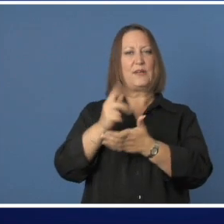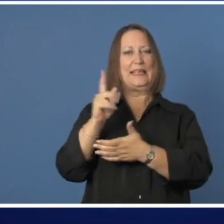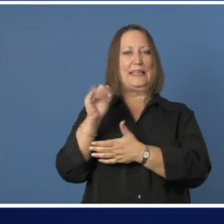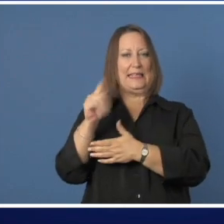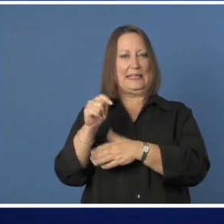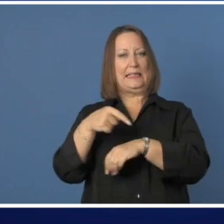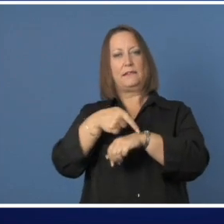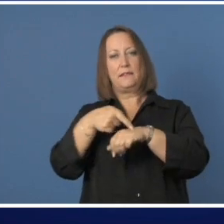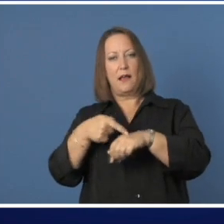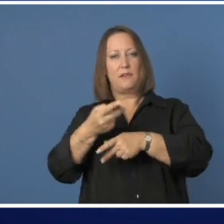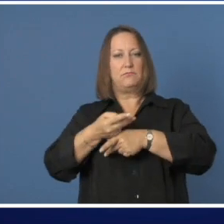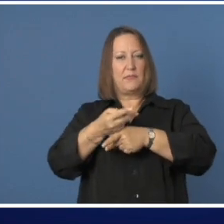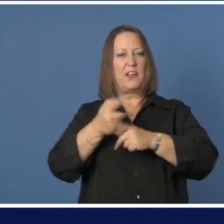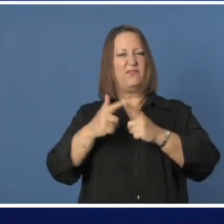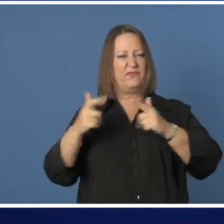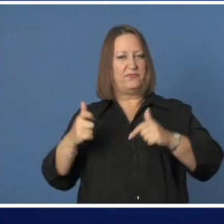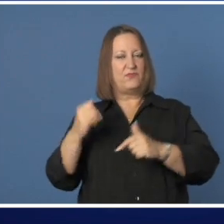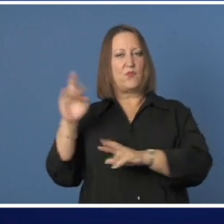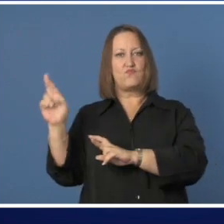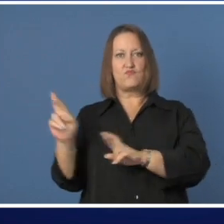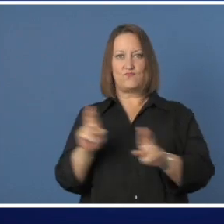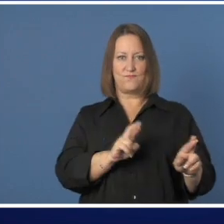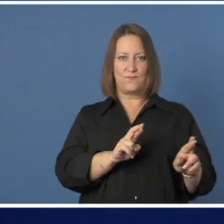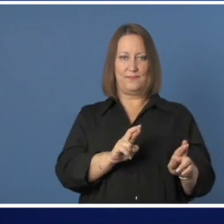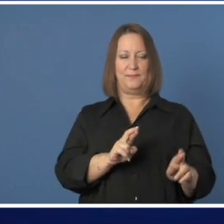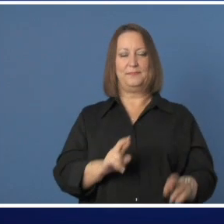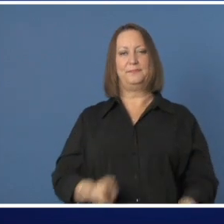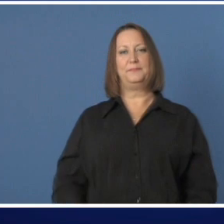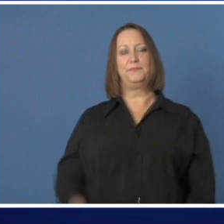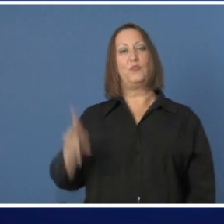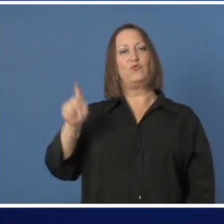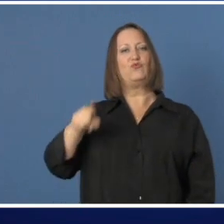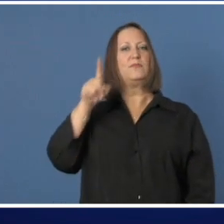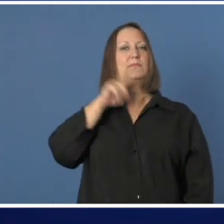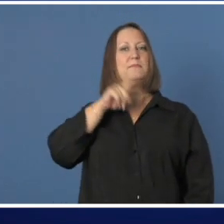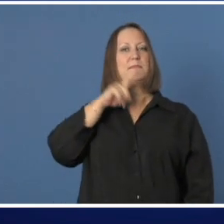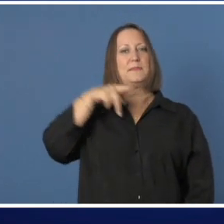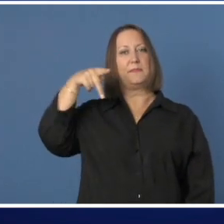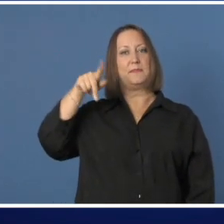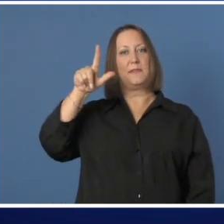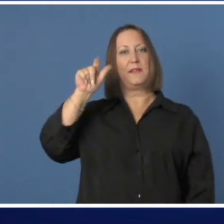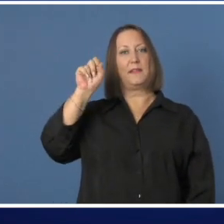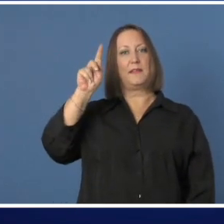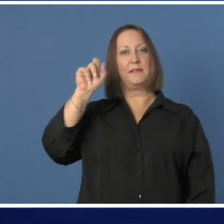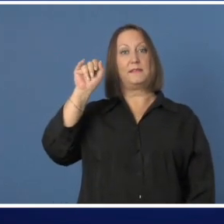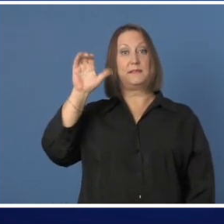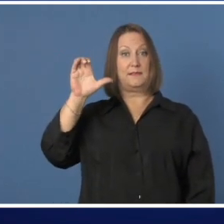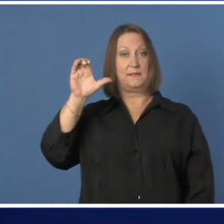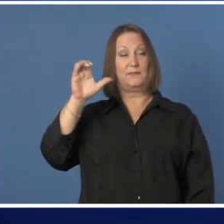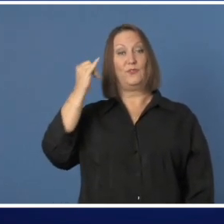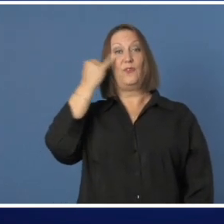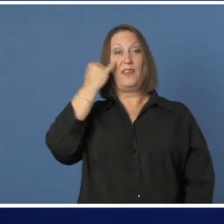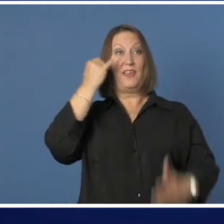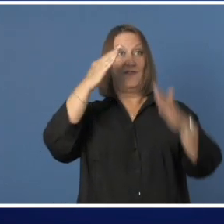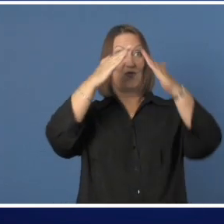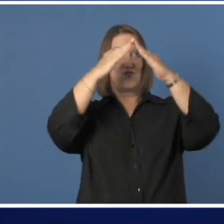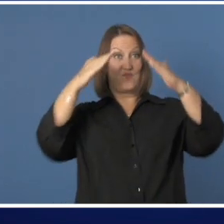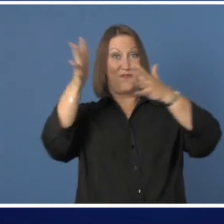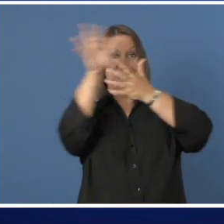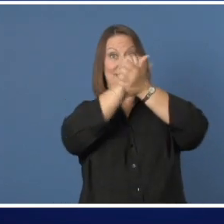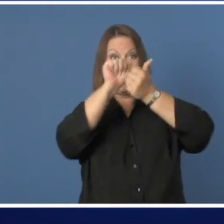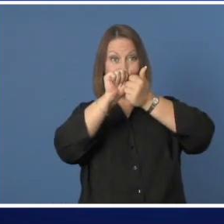equipment, medicines, etc. available for use. Have plastic sheeting available